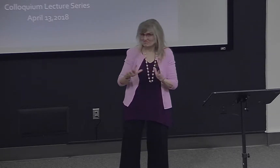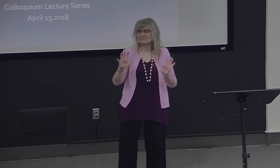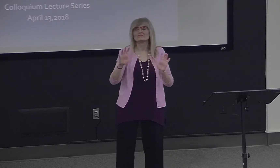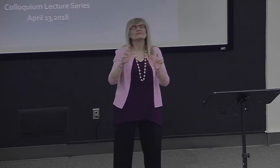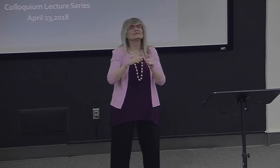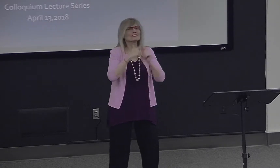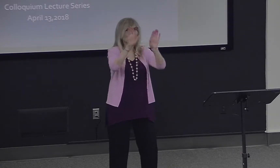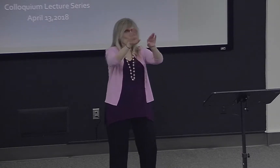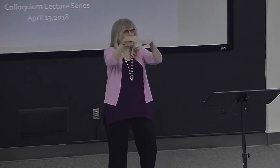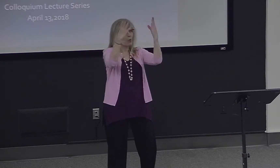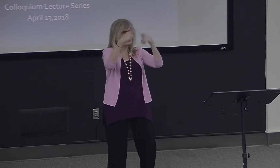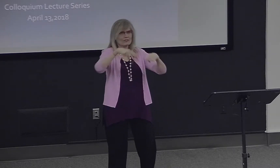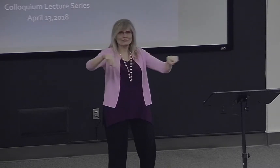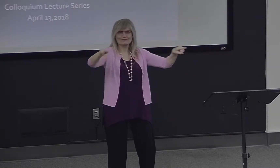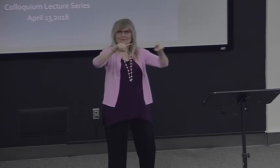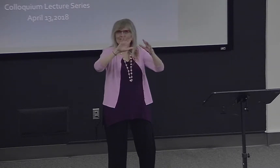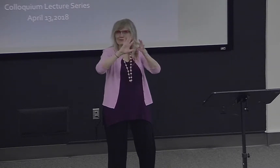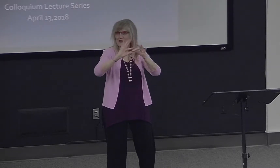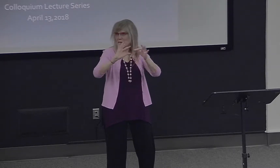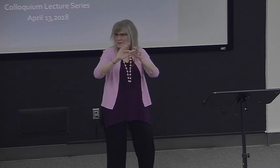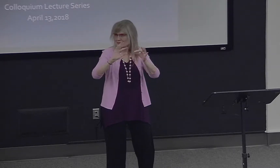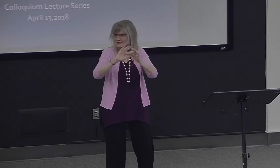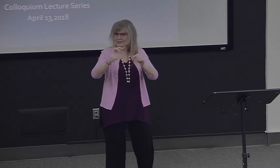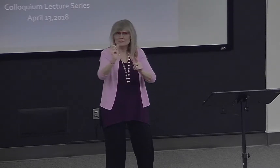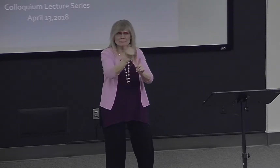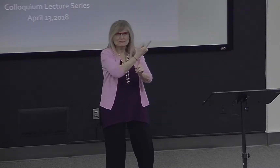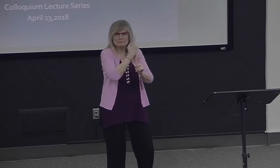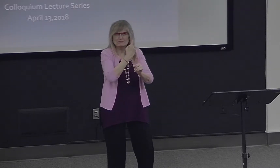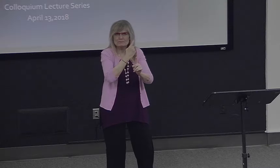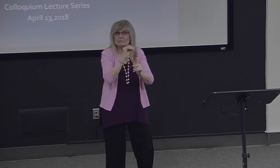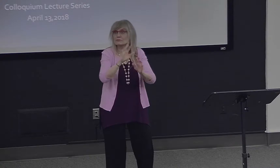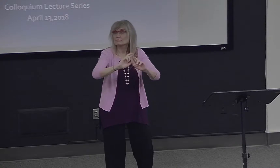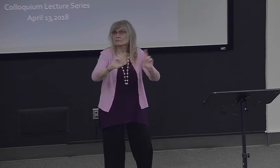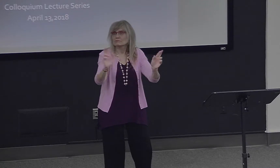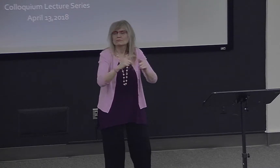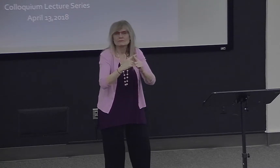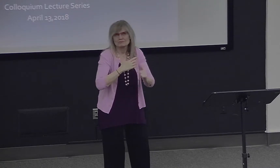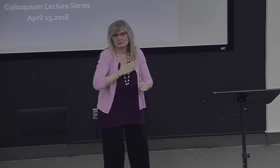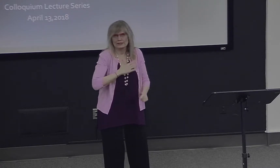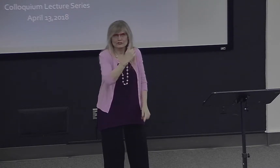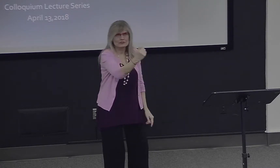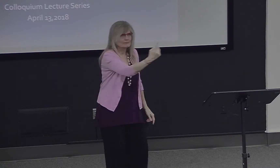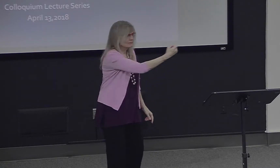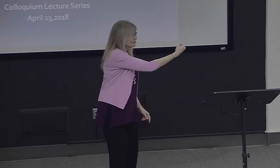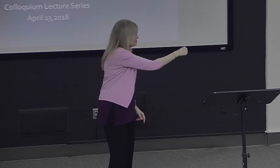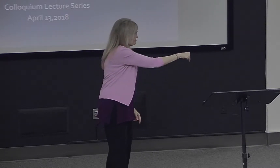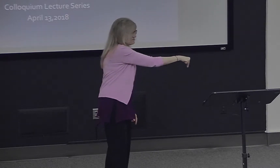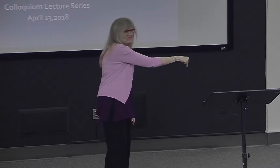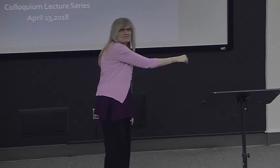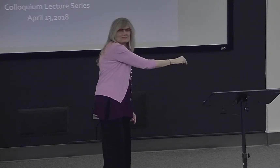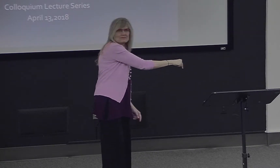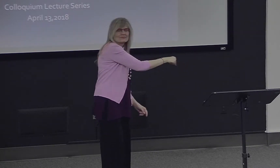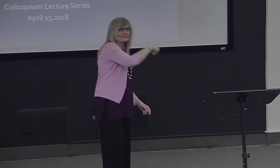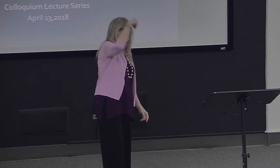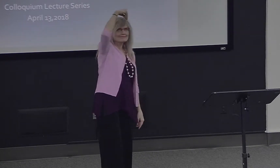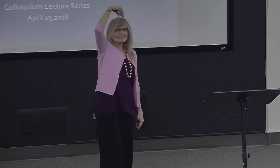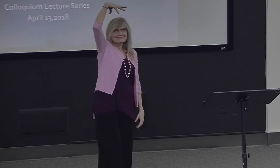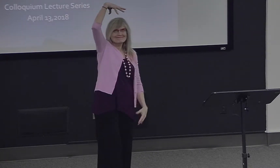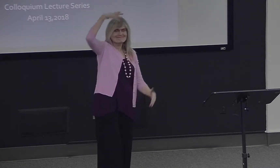Pamela. When that response is open, we will then open it up for audience questions and comments. Please at that point come to